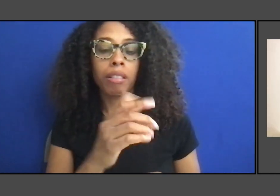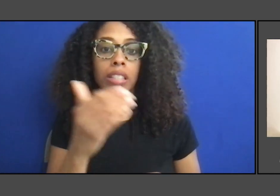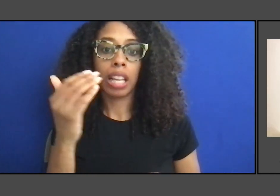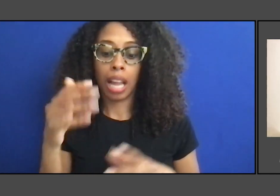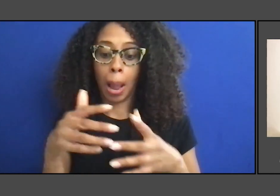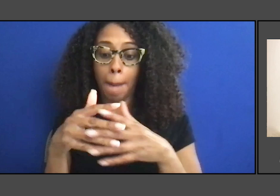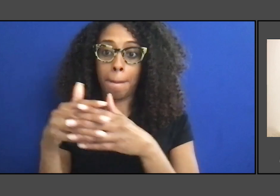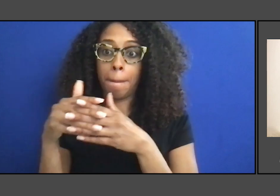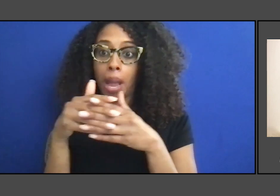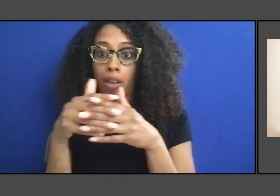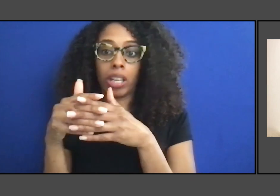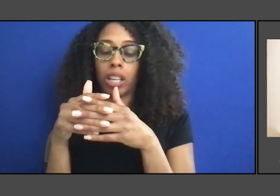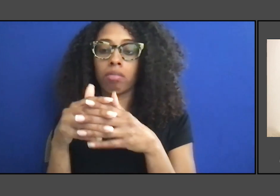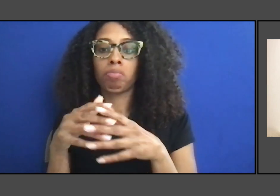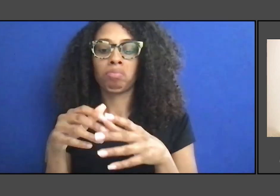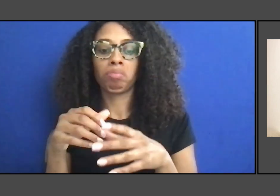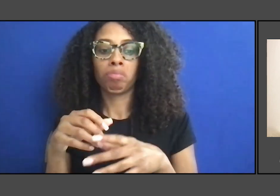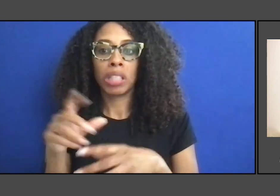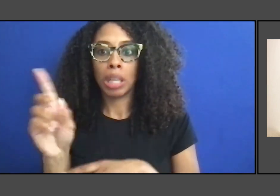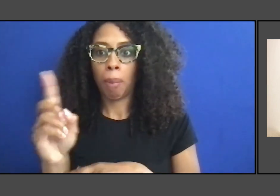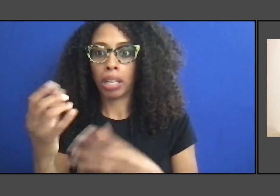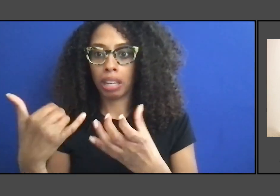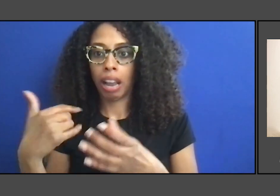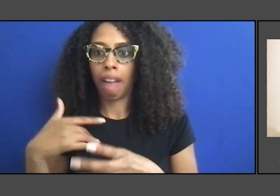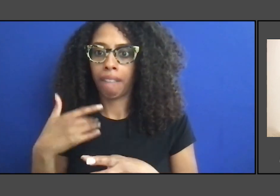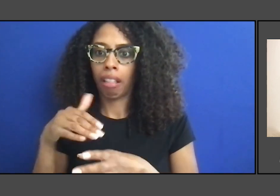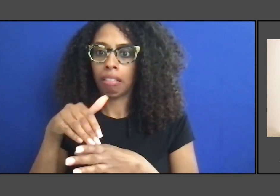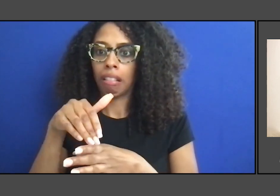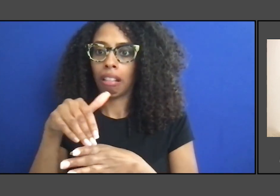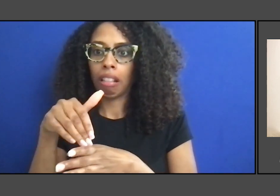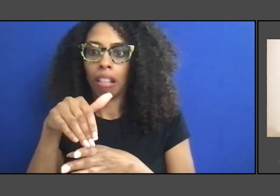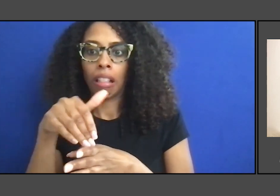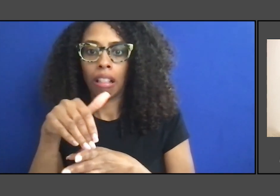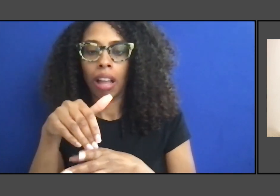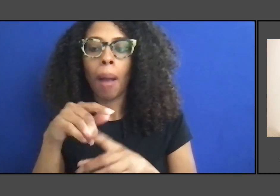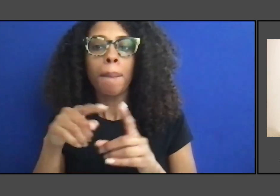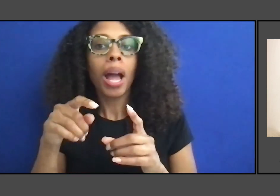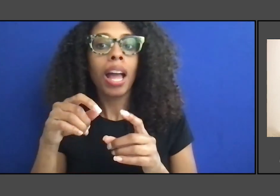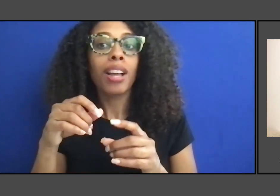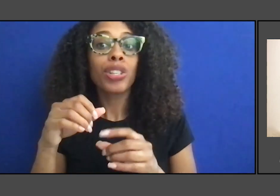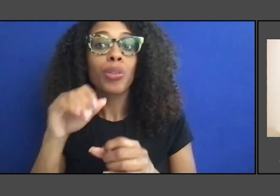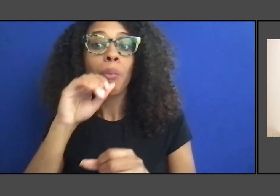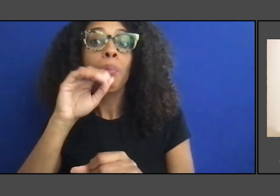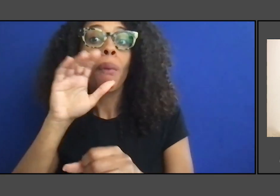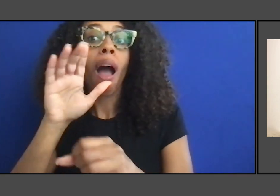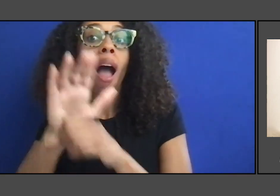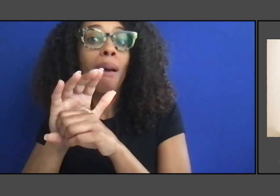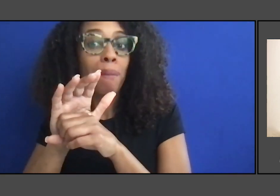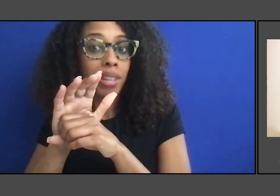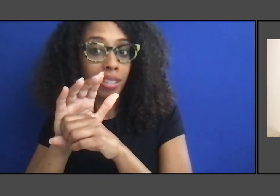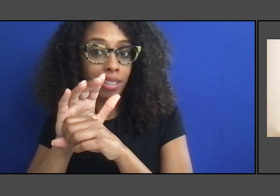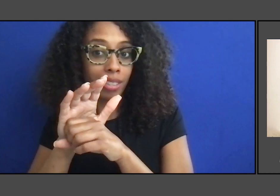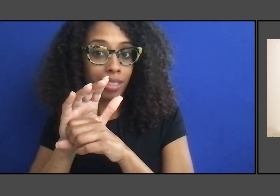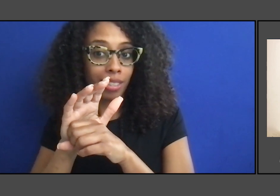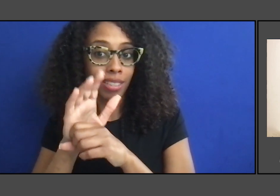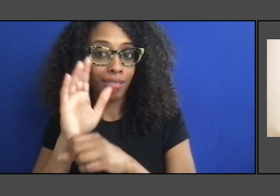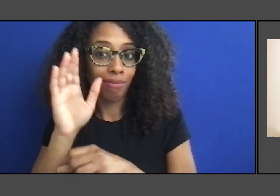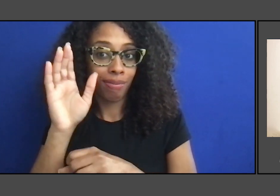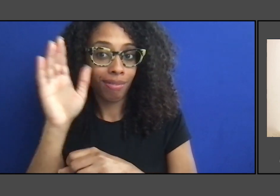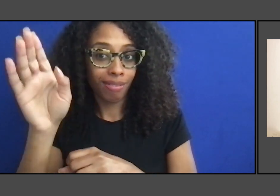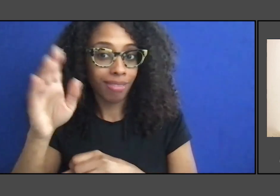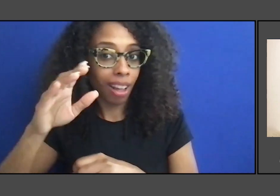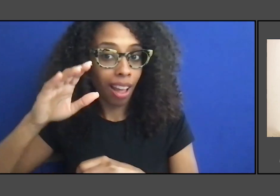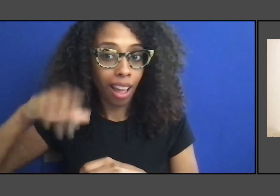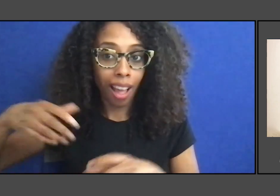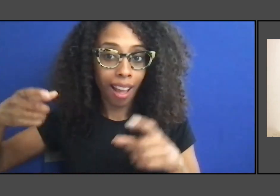now, and it's a democracy. It's the promise of democracy. It's the promise of democracy that we